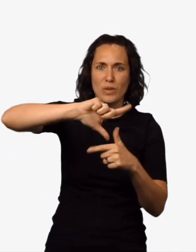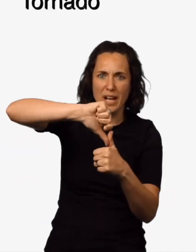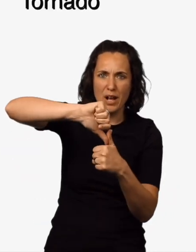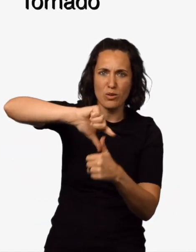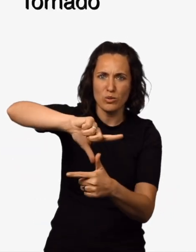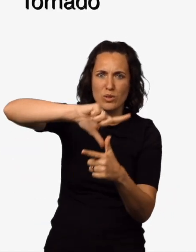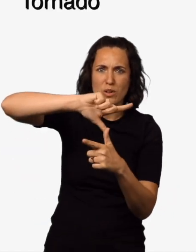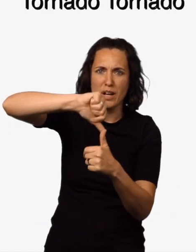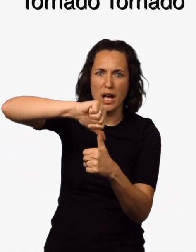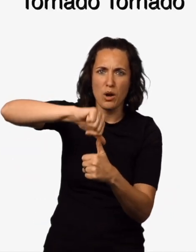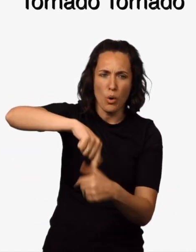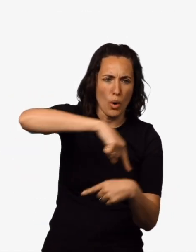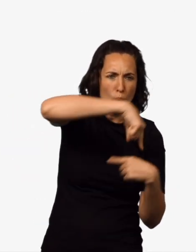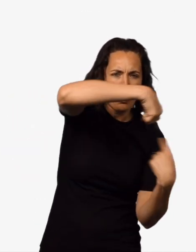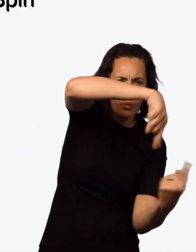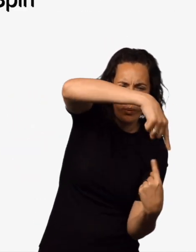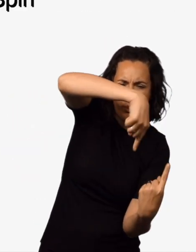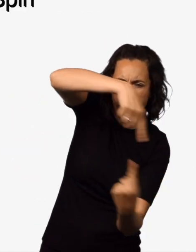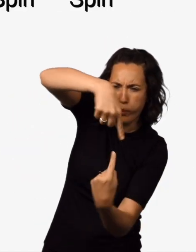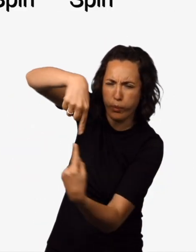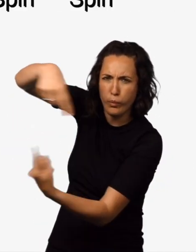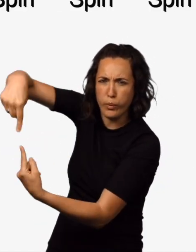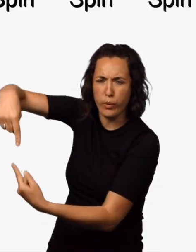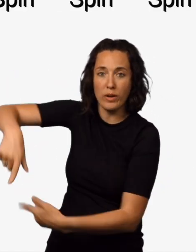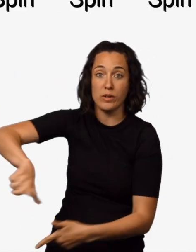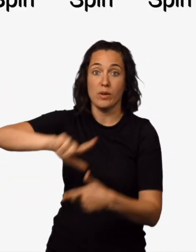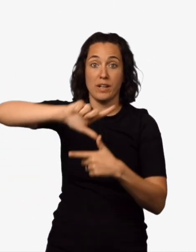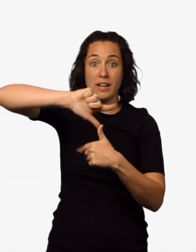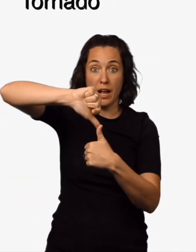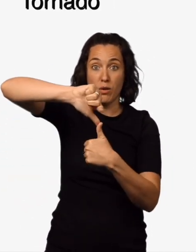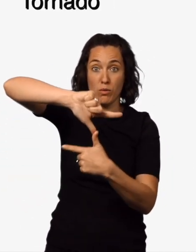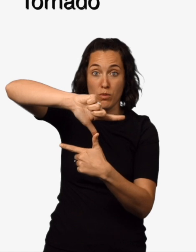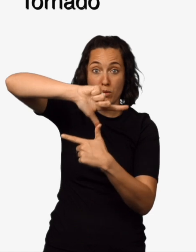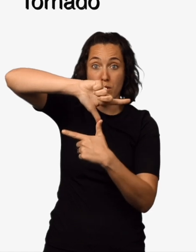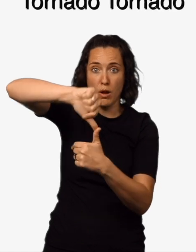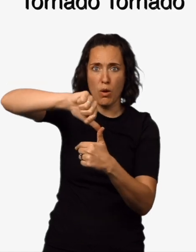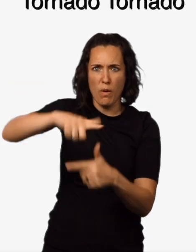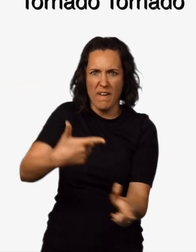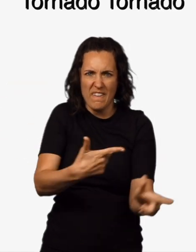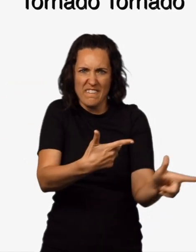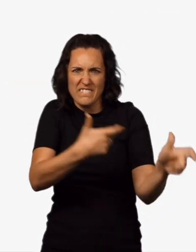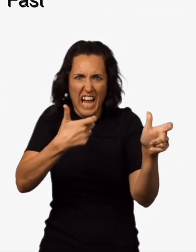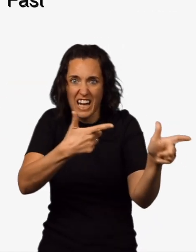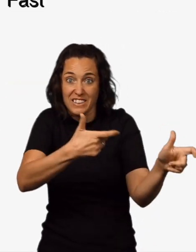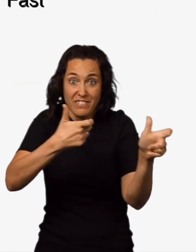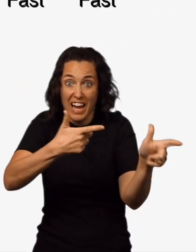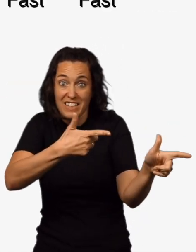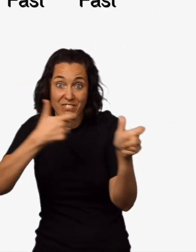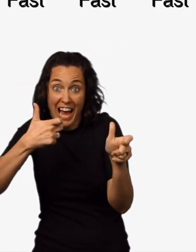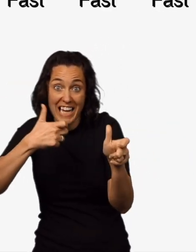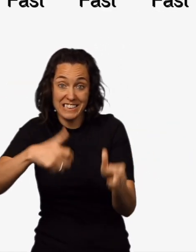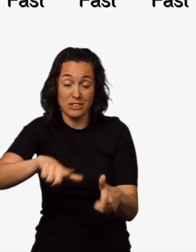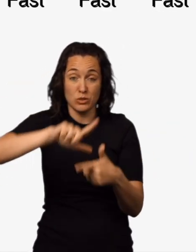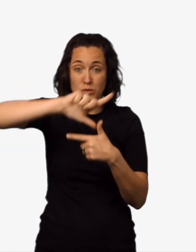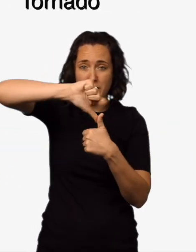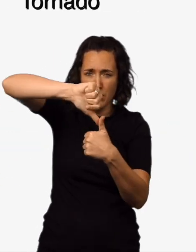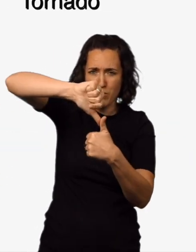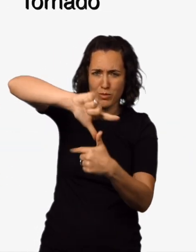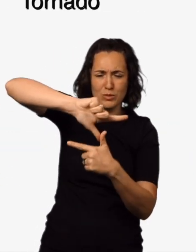Tornado, tornado. Spin, spin, spin. Tornado, tornado. Fast, fast, fast.